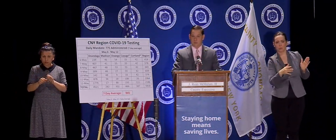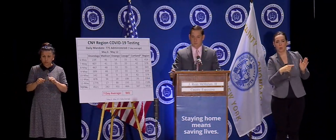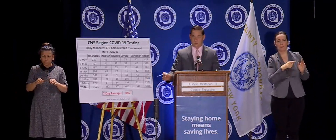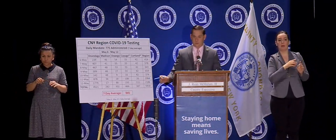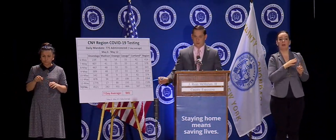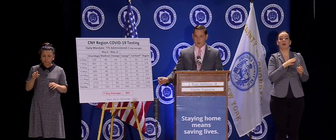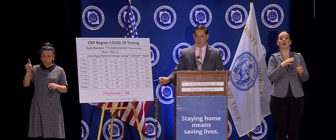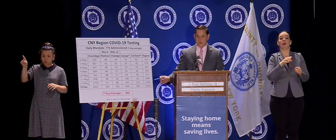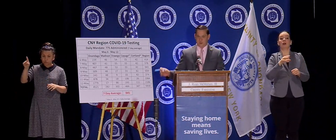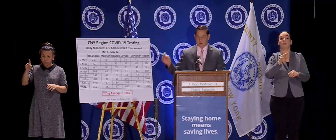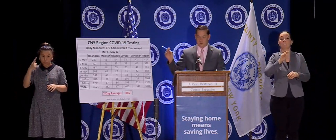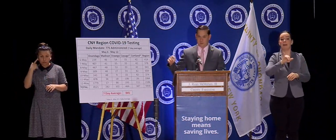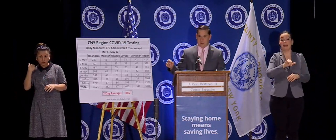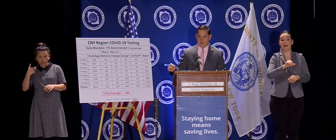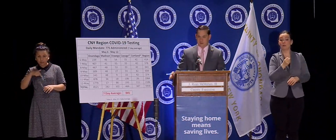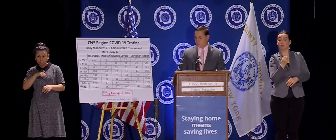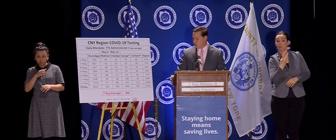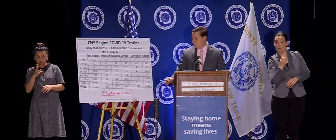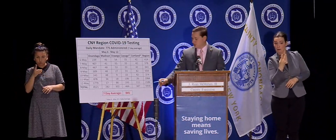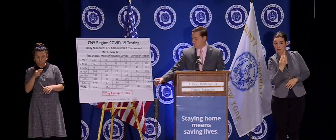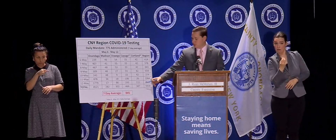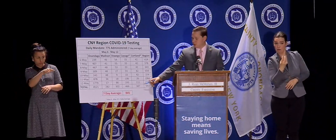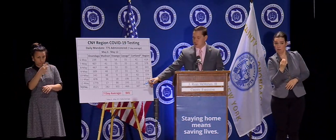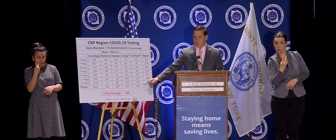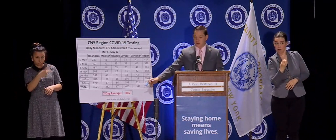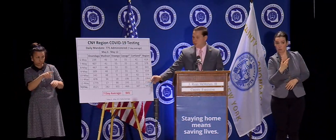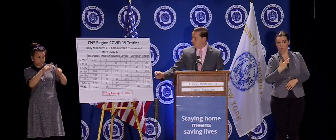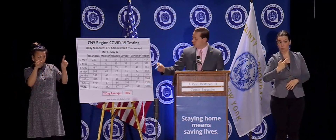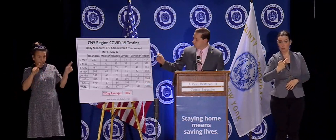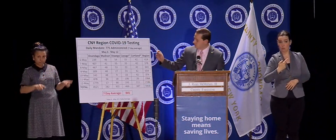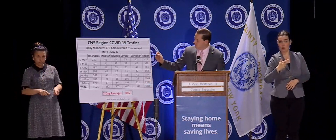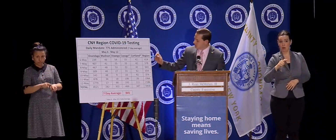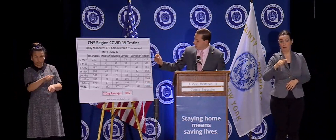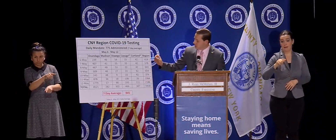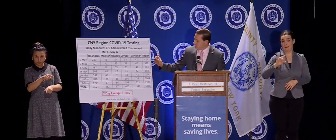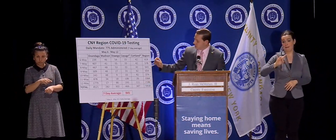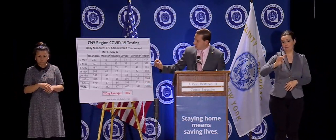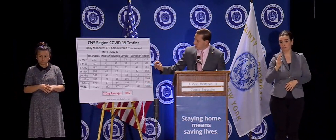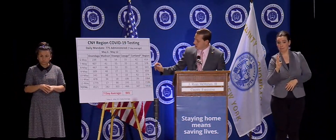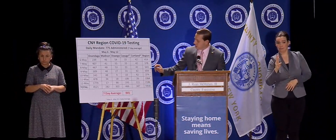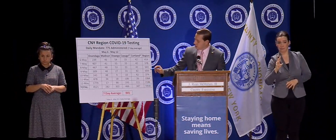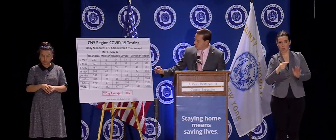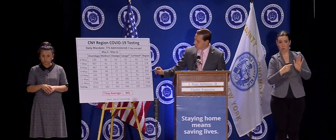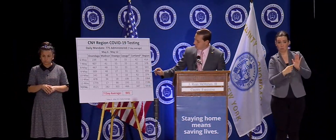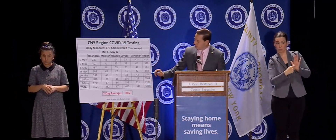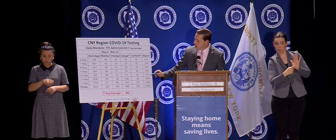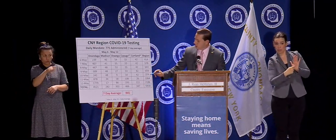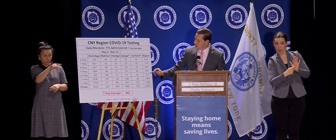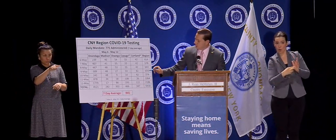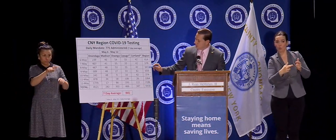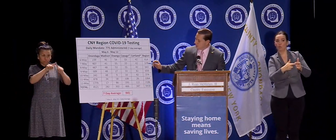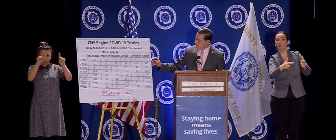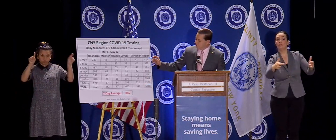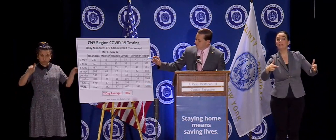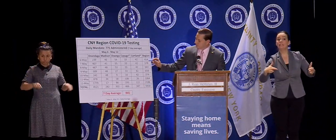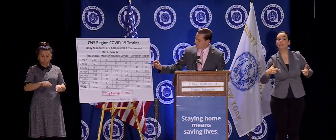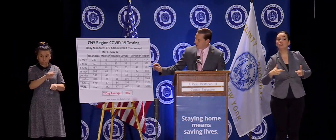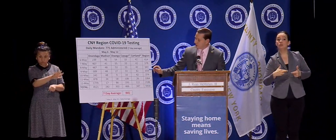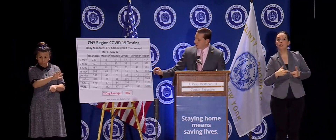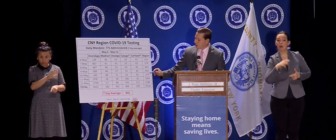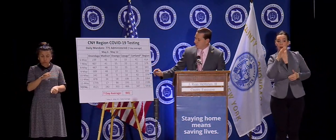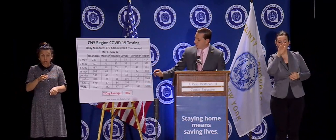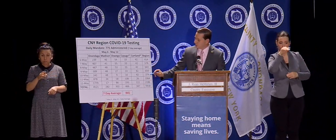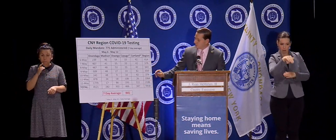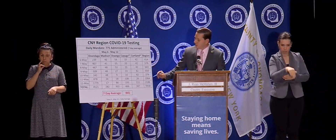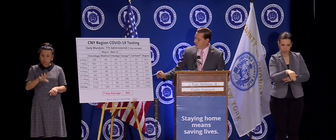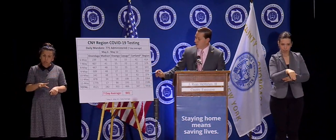doubt. These numbers into that average, these are the numbers, Andrew. These are the state's numbers. They're right here, right? That's